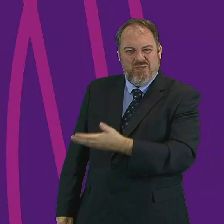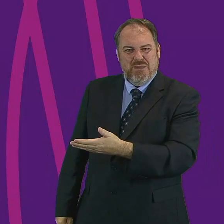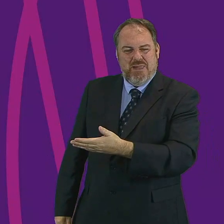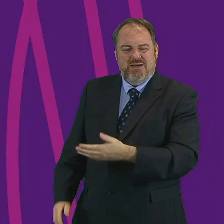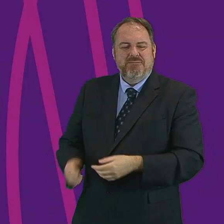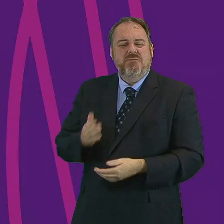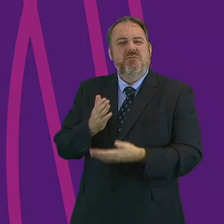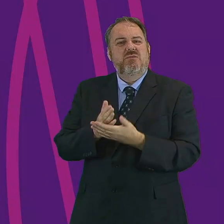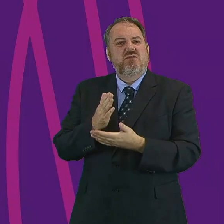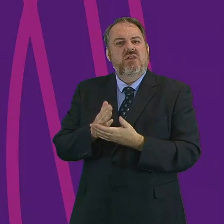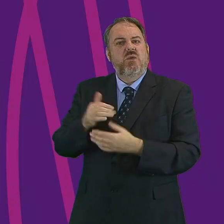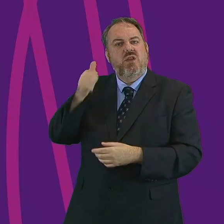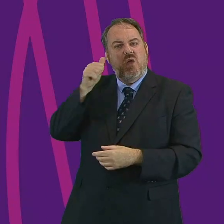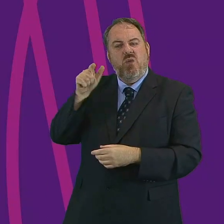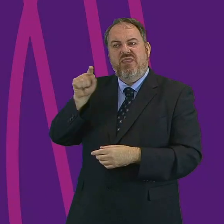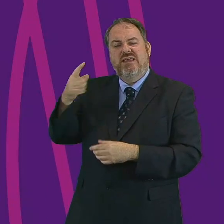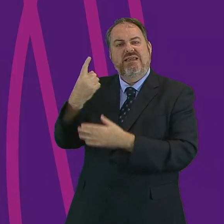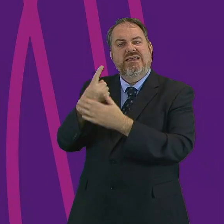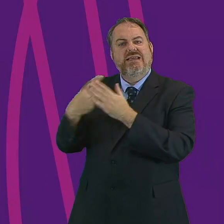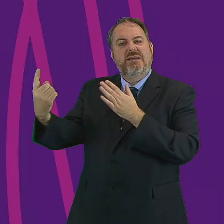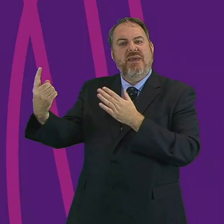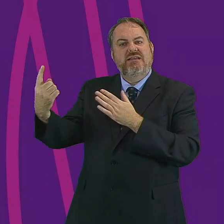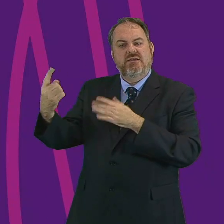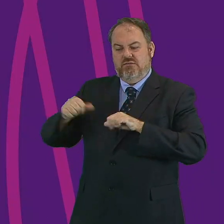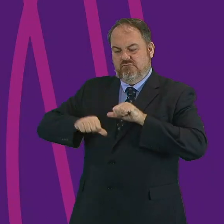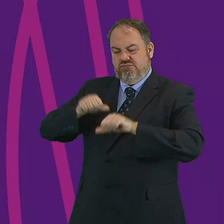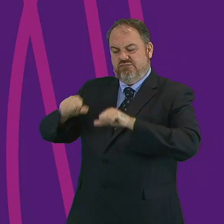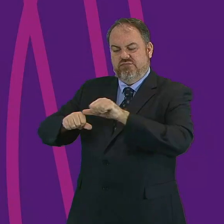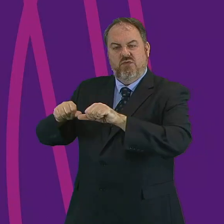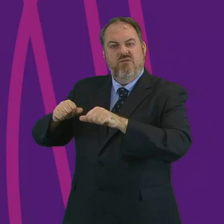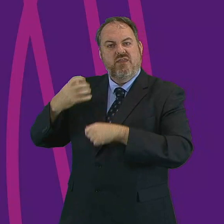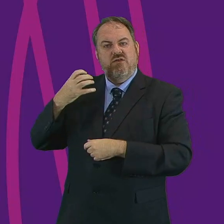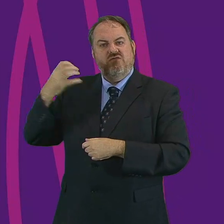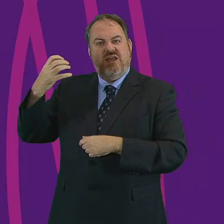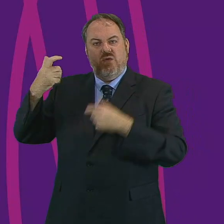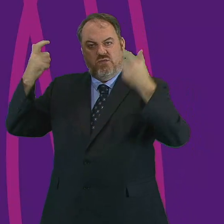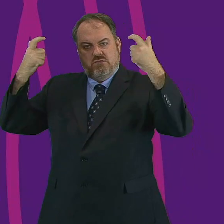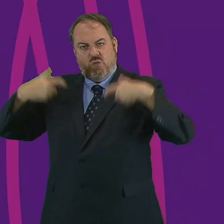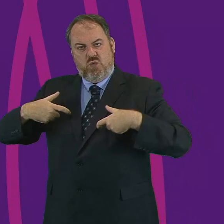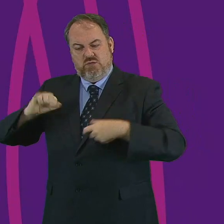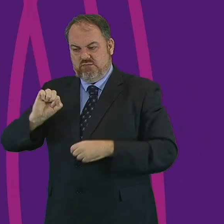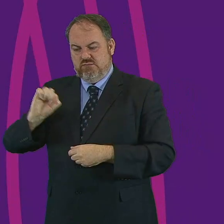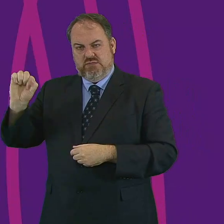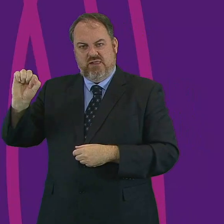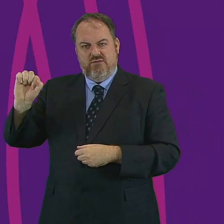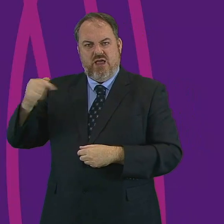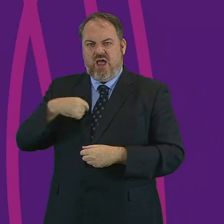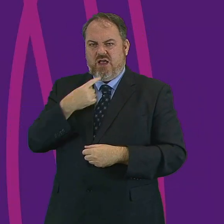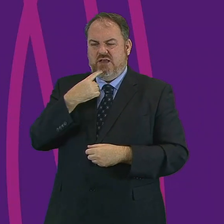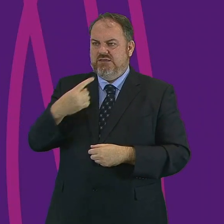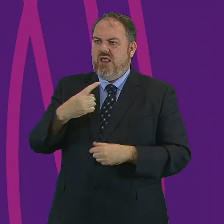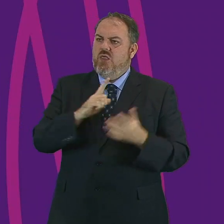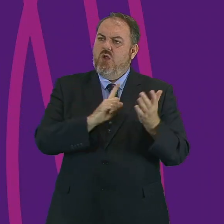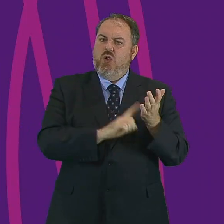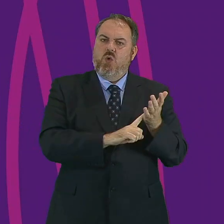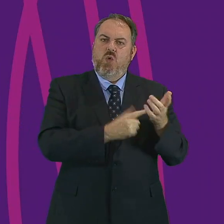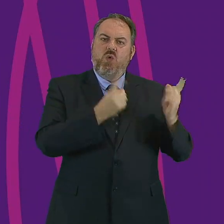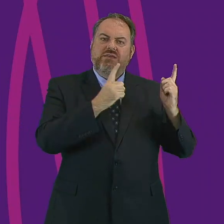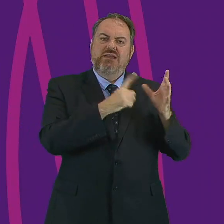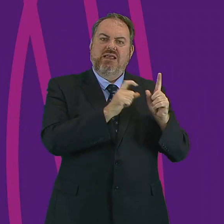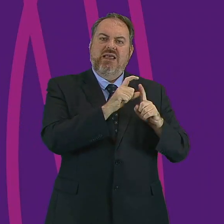paid by the Scottish taxpayer. Does the First Minister agree with me that this scandal demands a full,